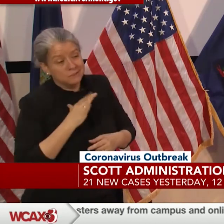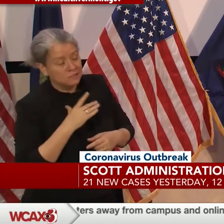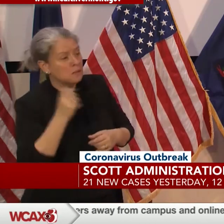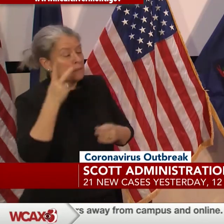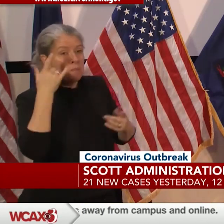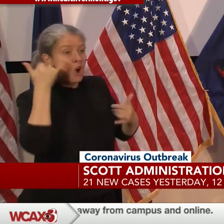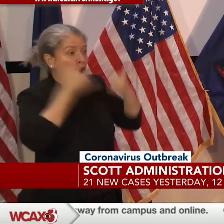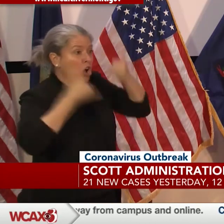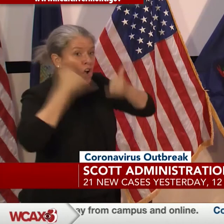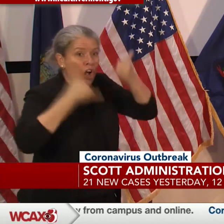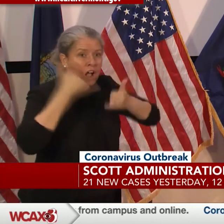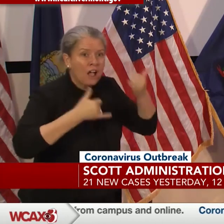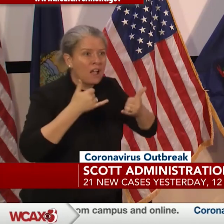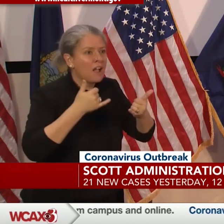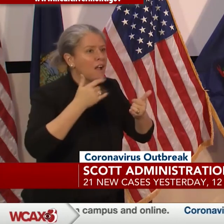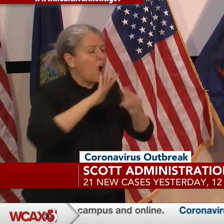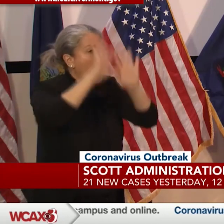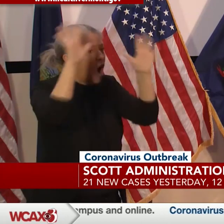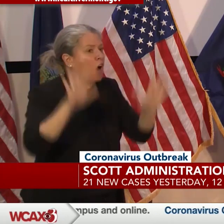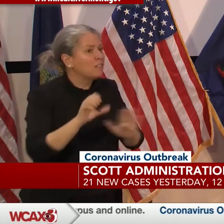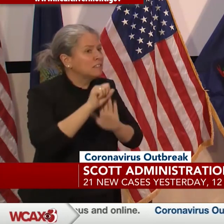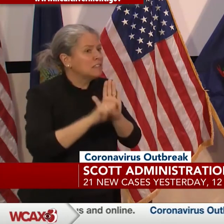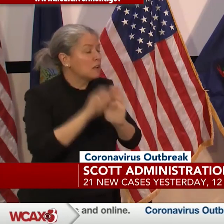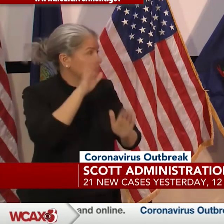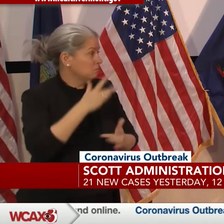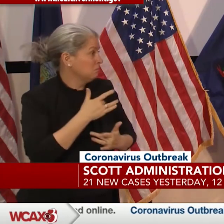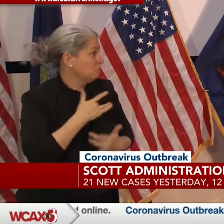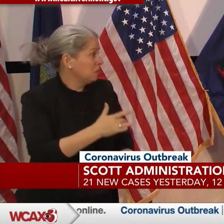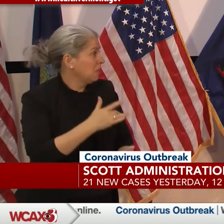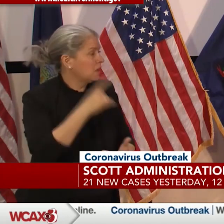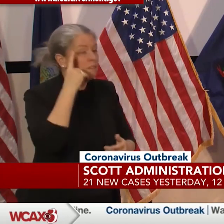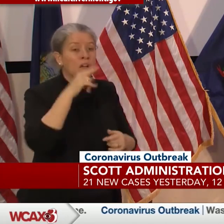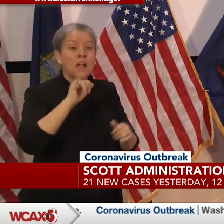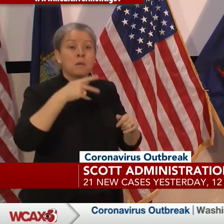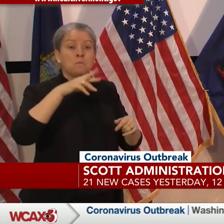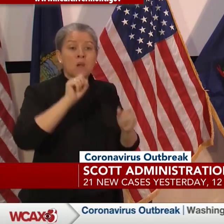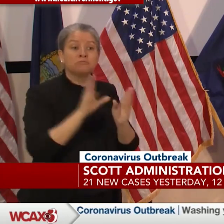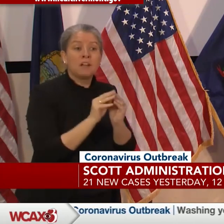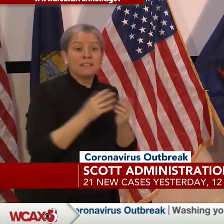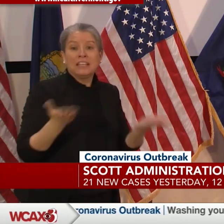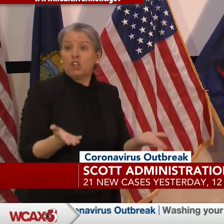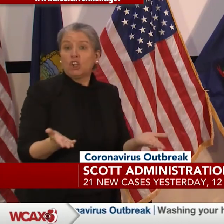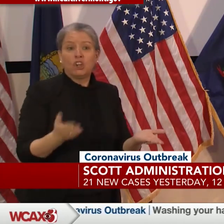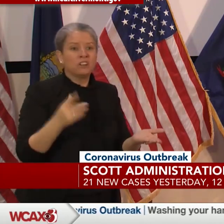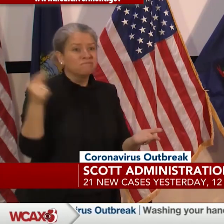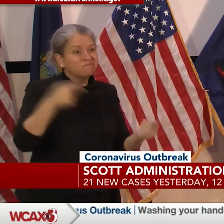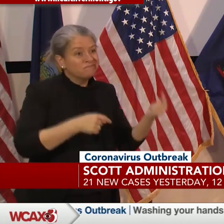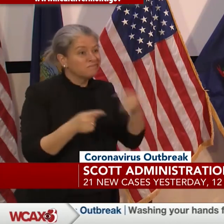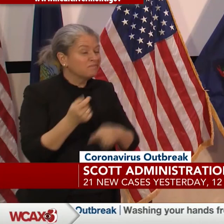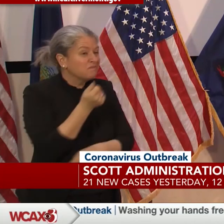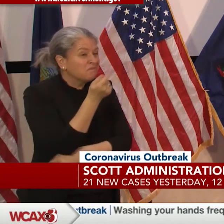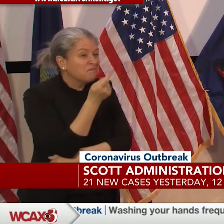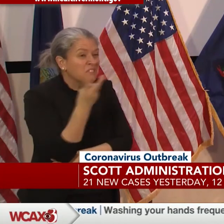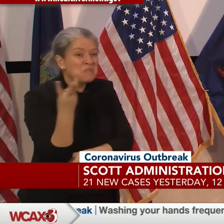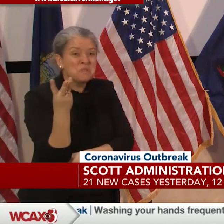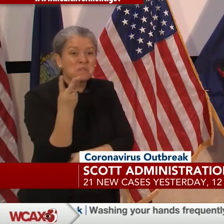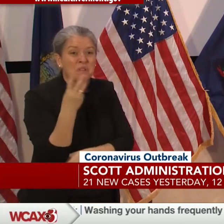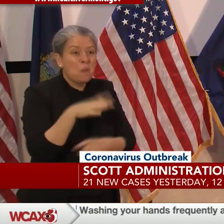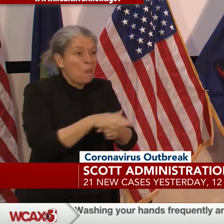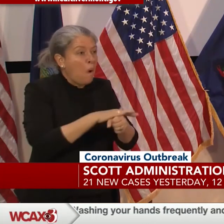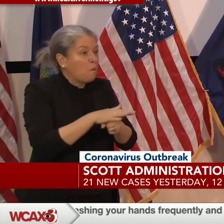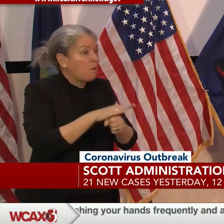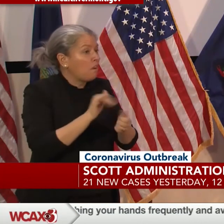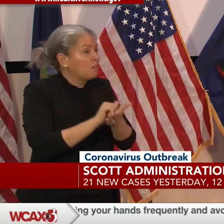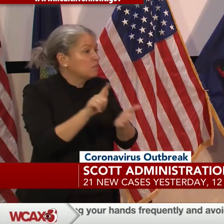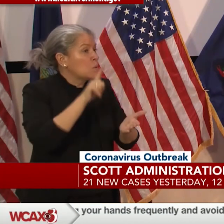calling in, and we're hearing from all parts of the state, where typically in a press conference we have at the State House, there's just a handful of local